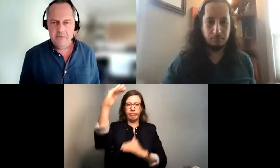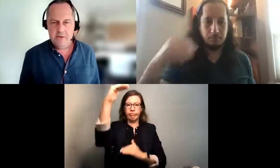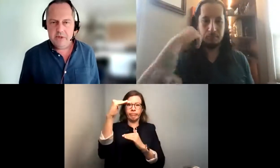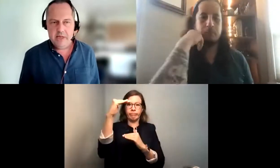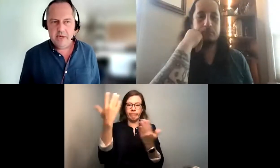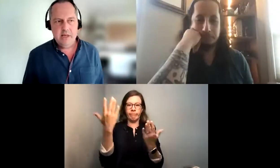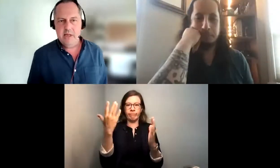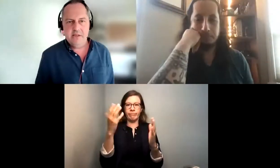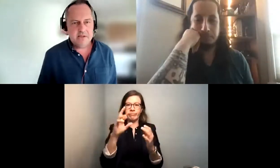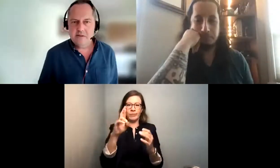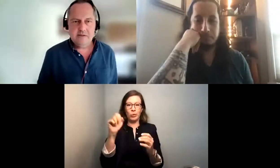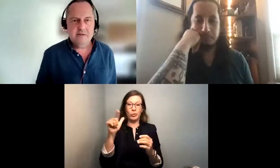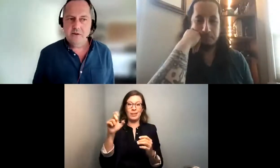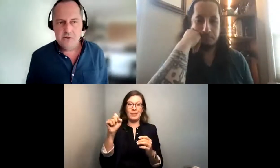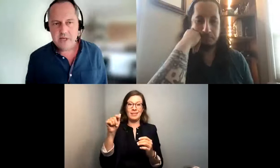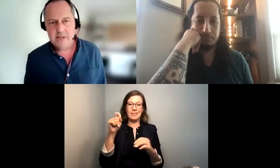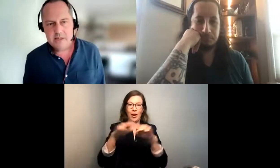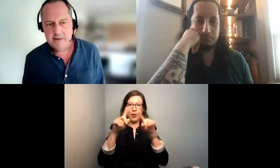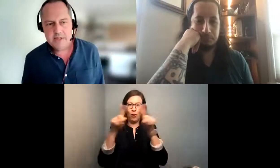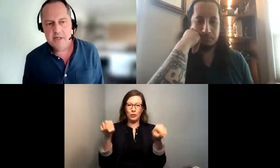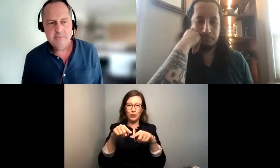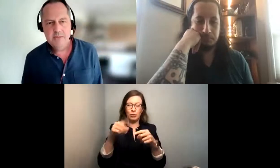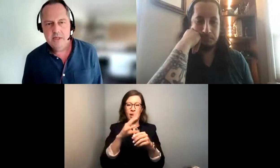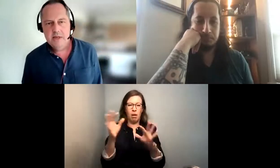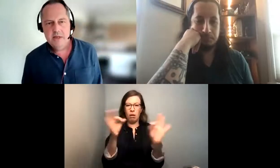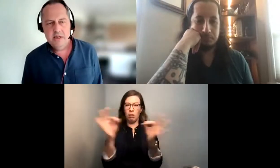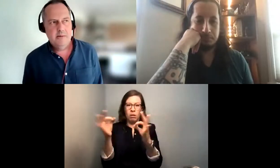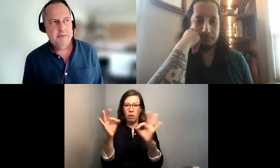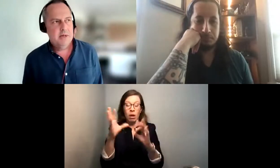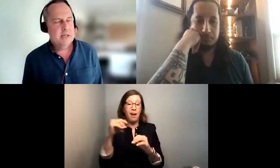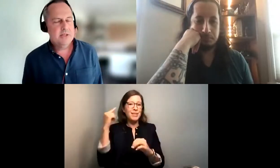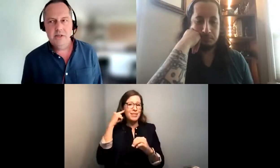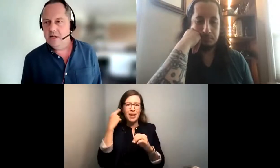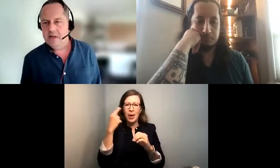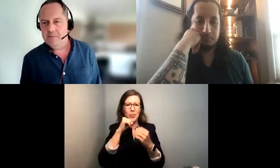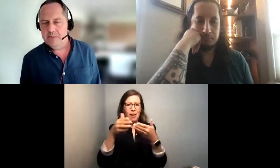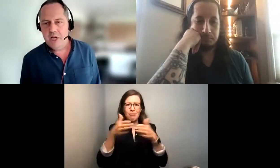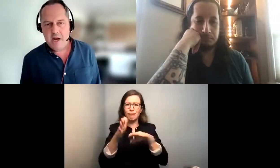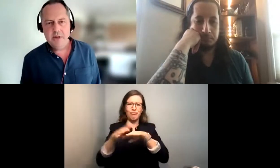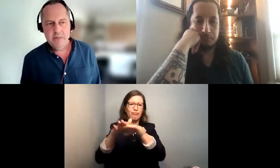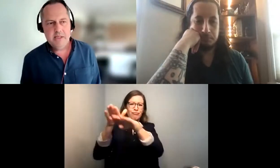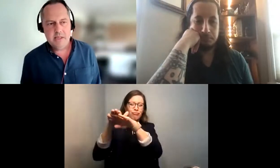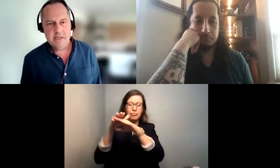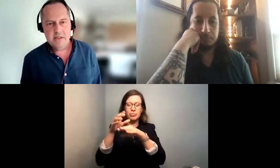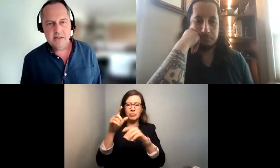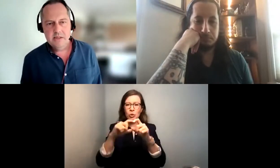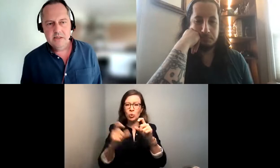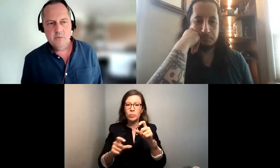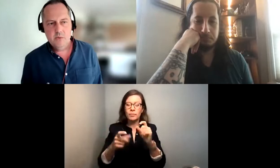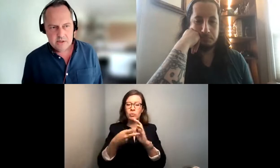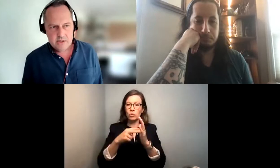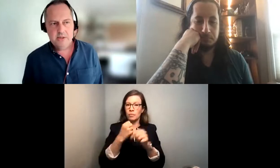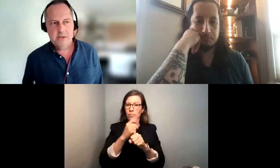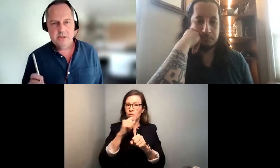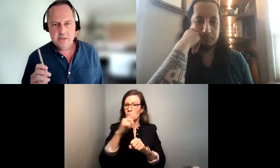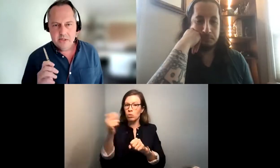making sure that everybody is not talking at the same time. And certainly chairing meetings